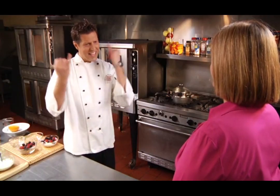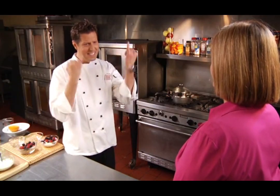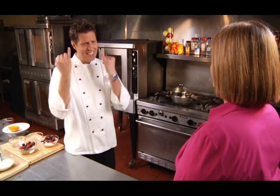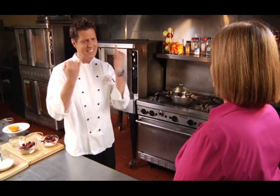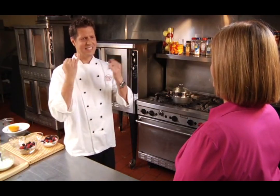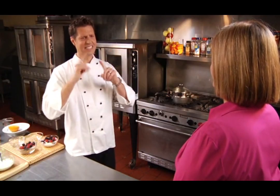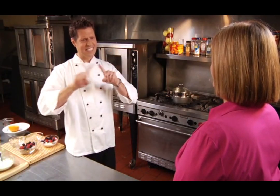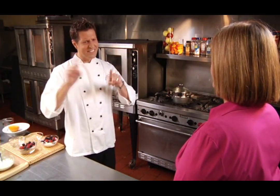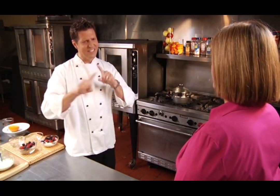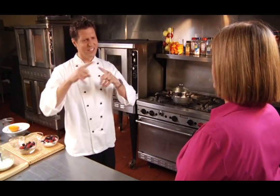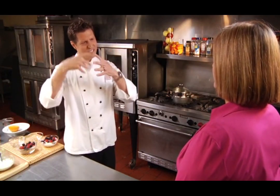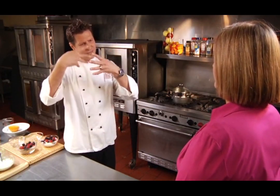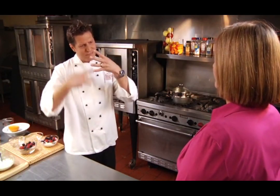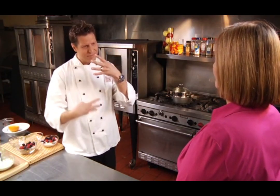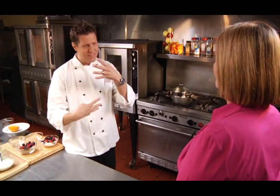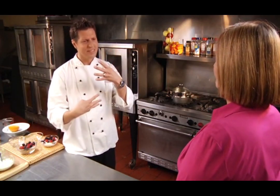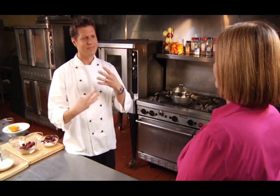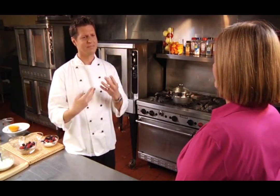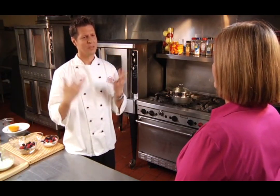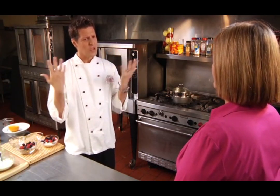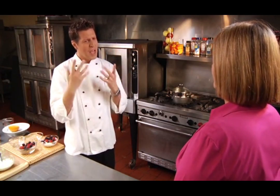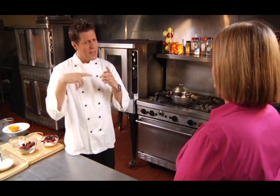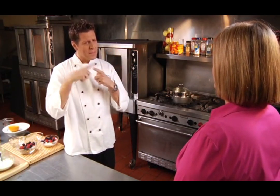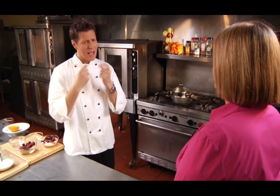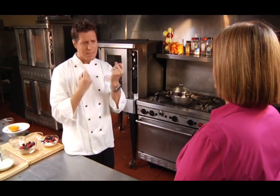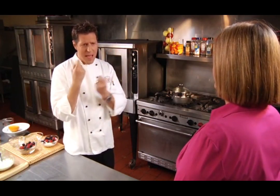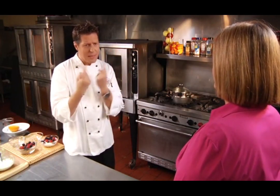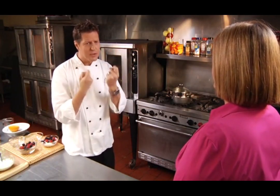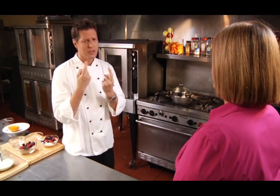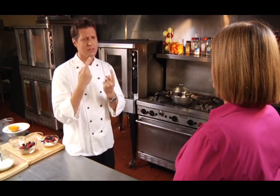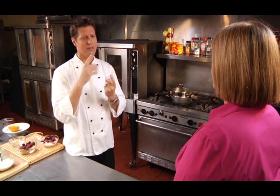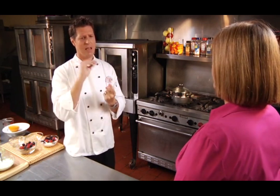There are tons of ideas. How about some popcorn and iced tea?